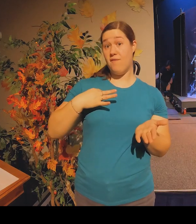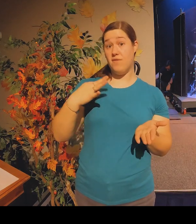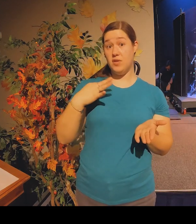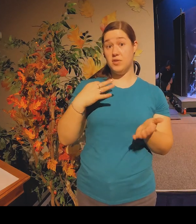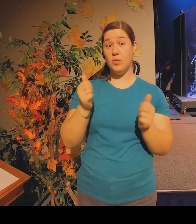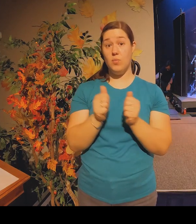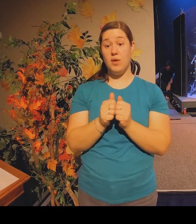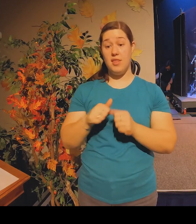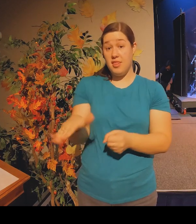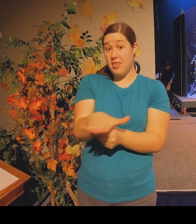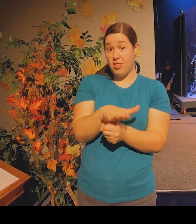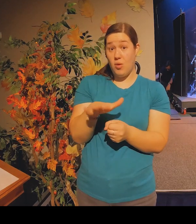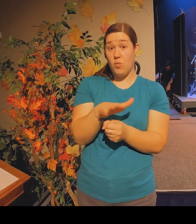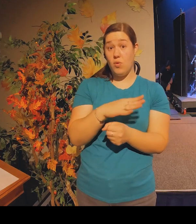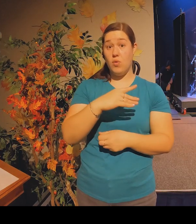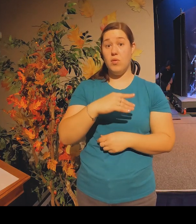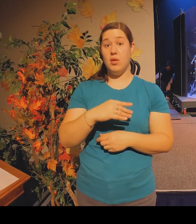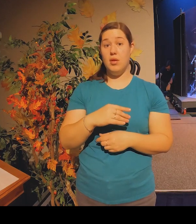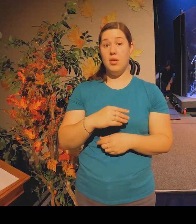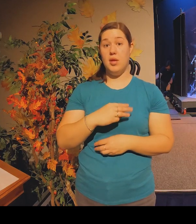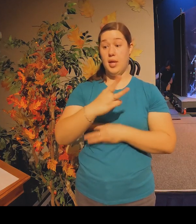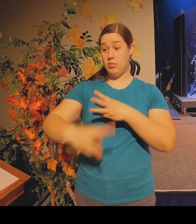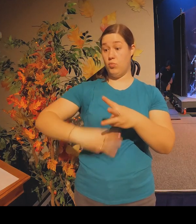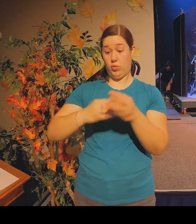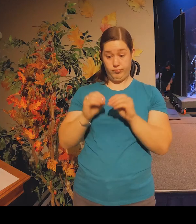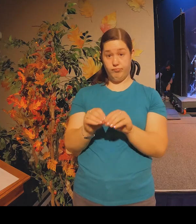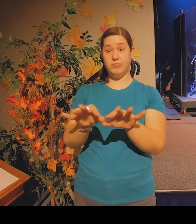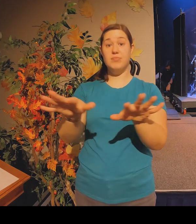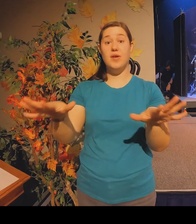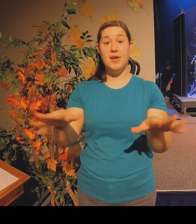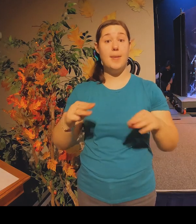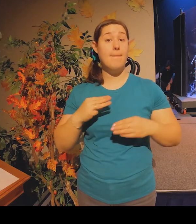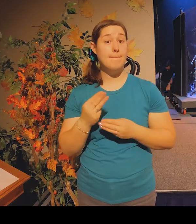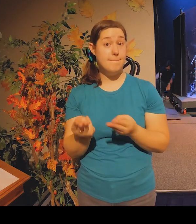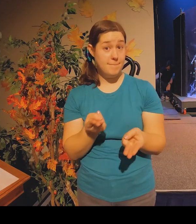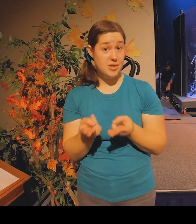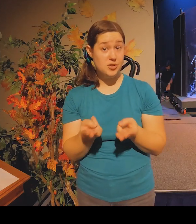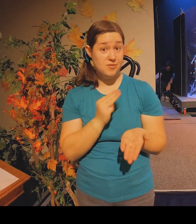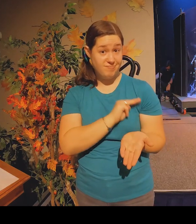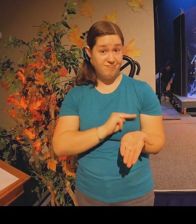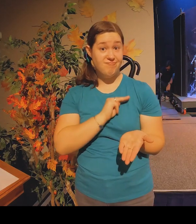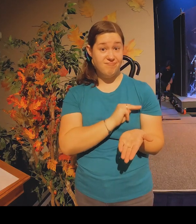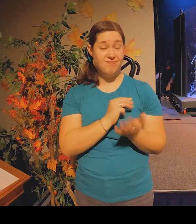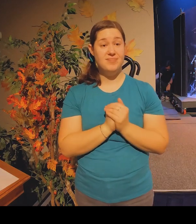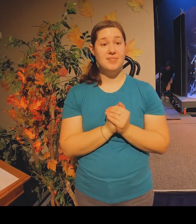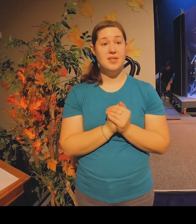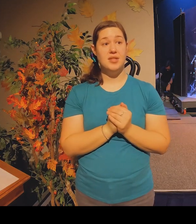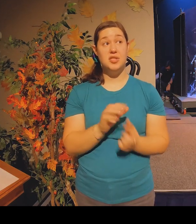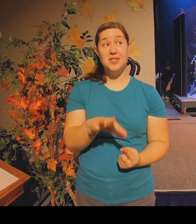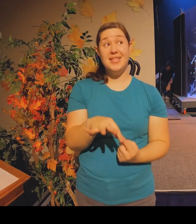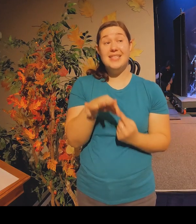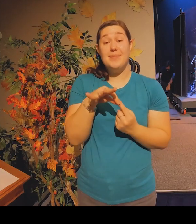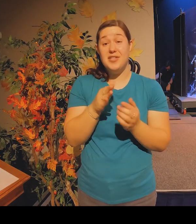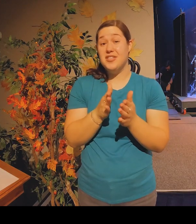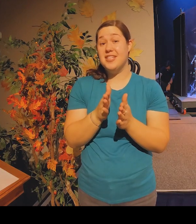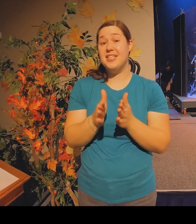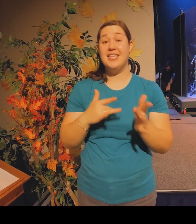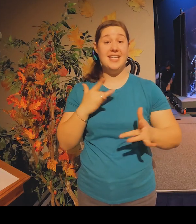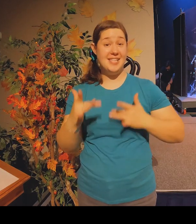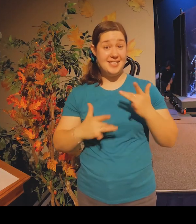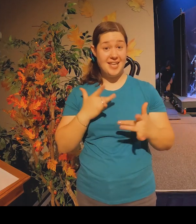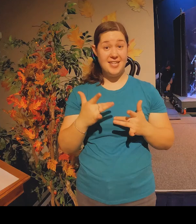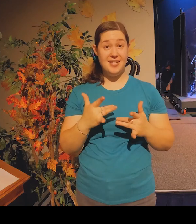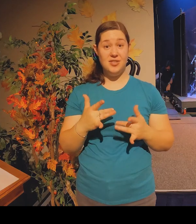global missions, and especially excited to volunteer at Noah's Landing. And